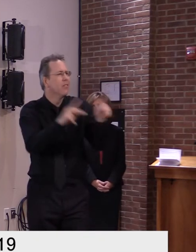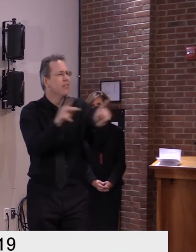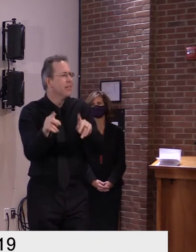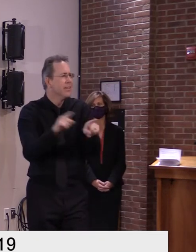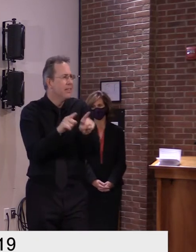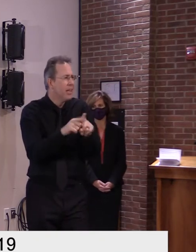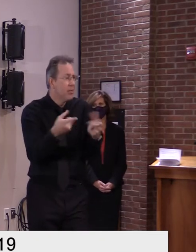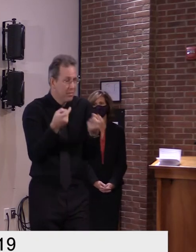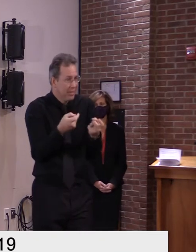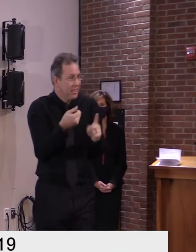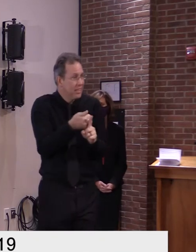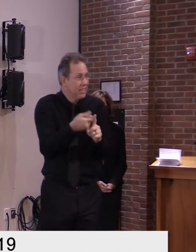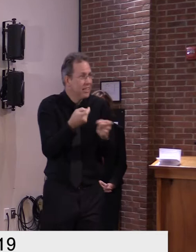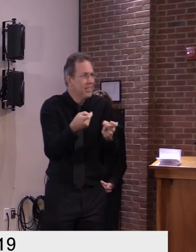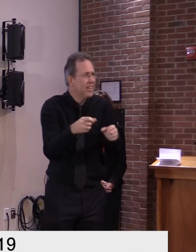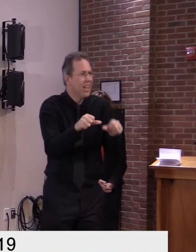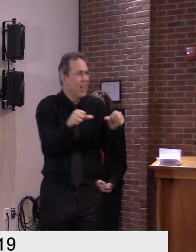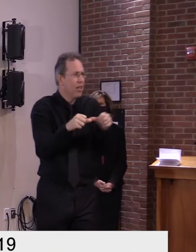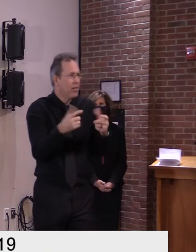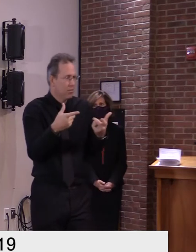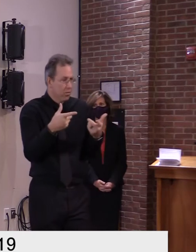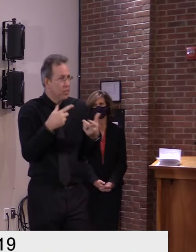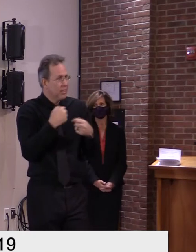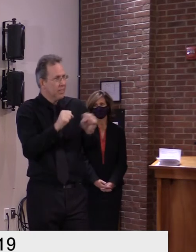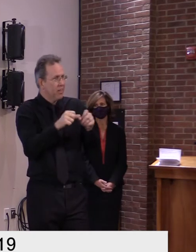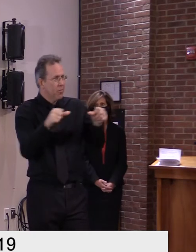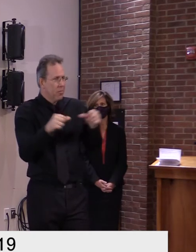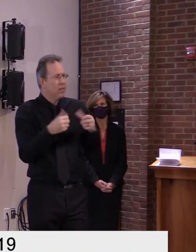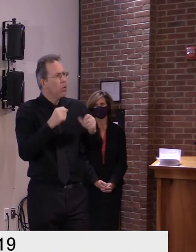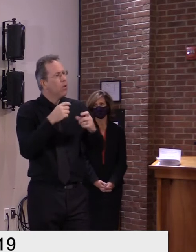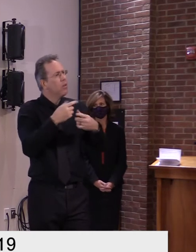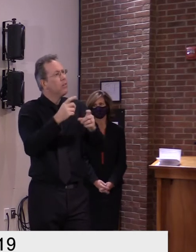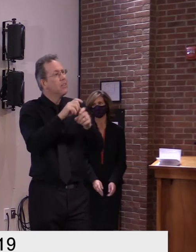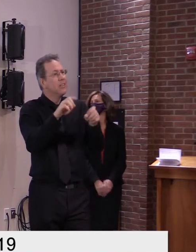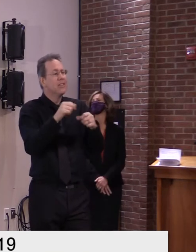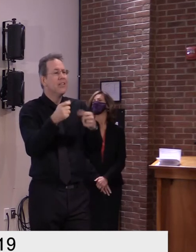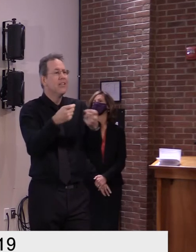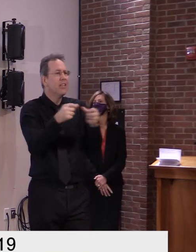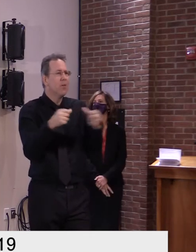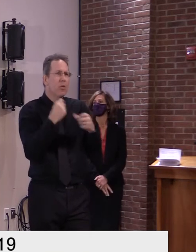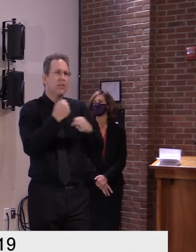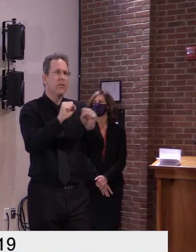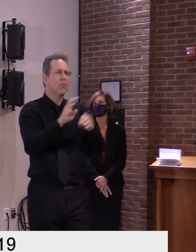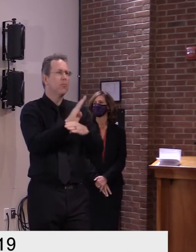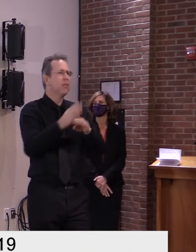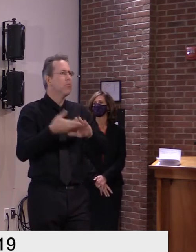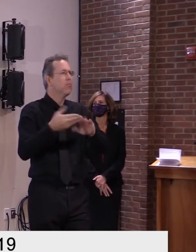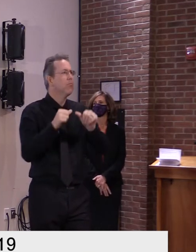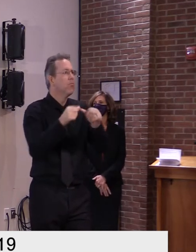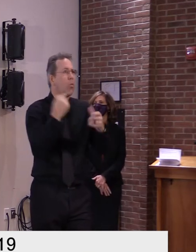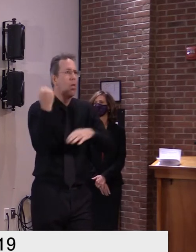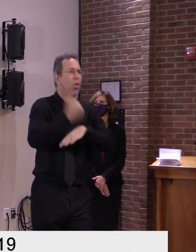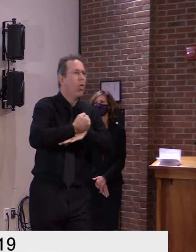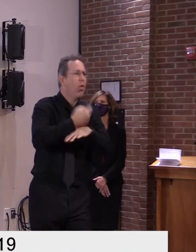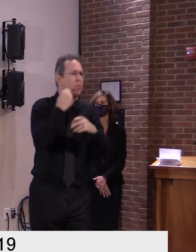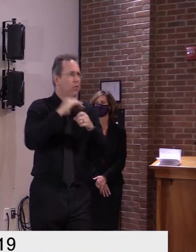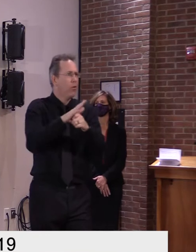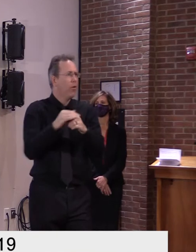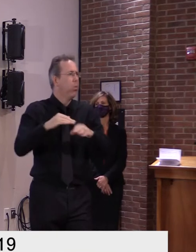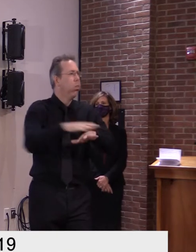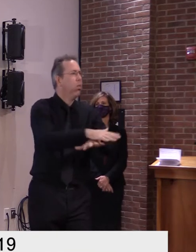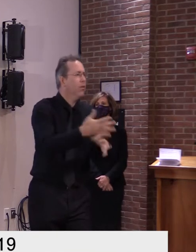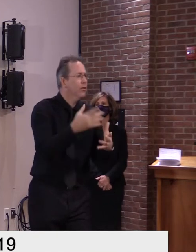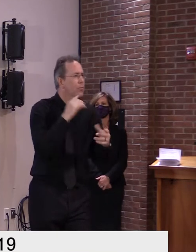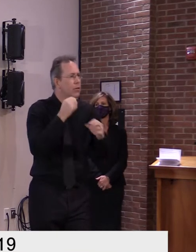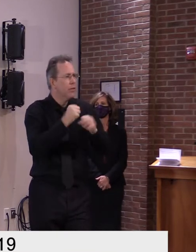make sure it's a safe environment for their employees. They care about their employees, but also their reputation, because they don't want to